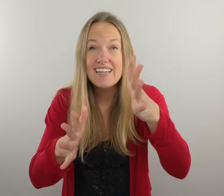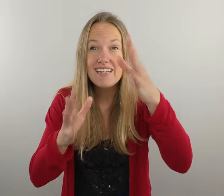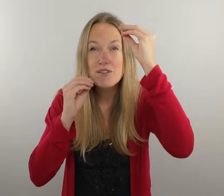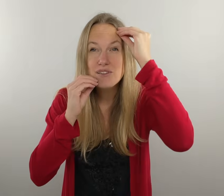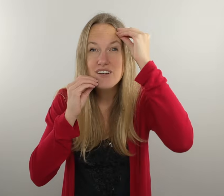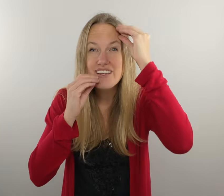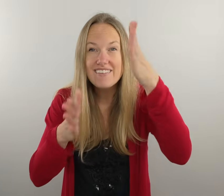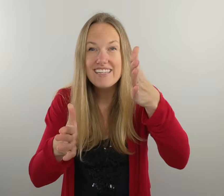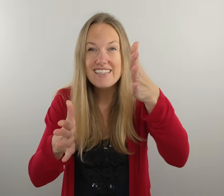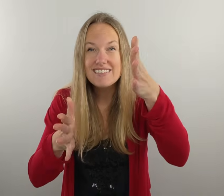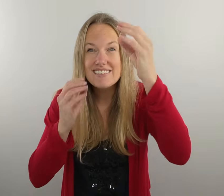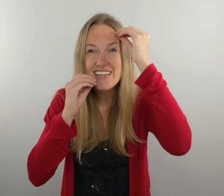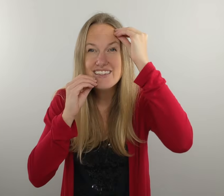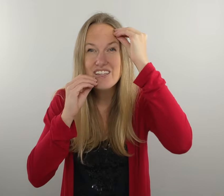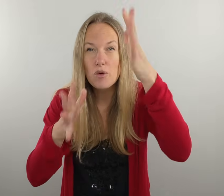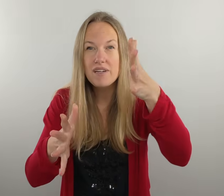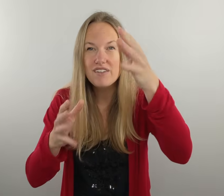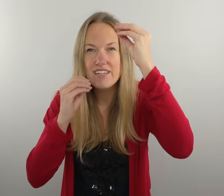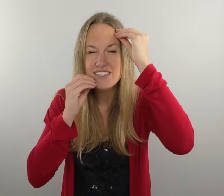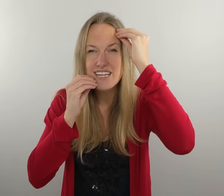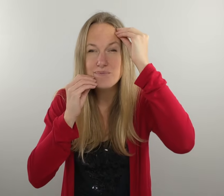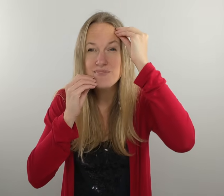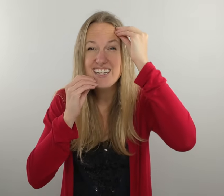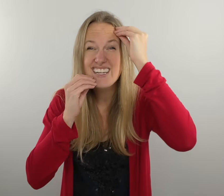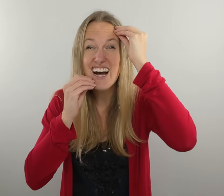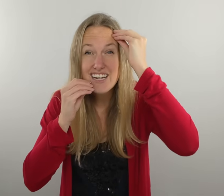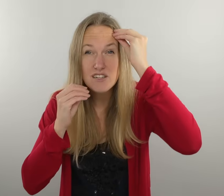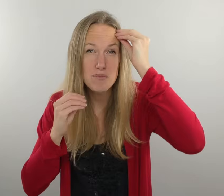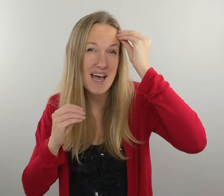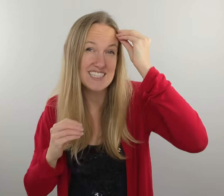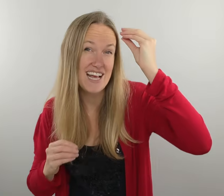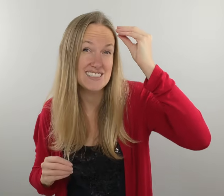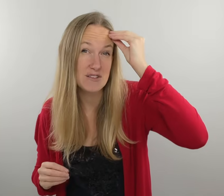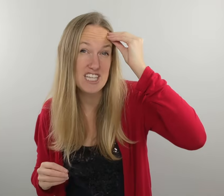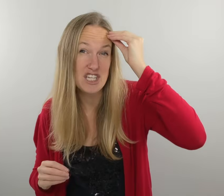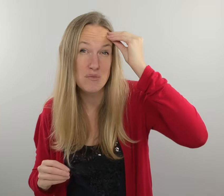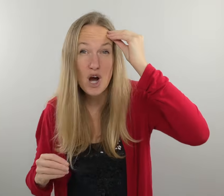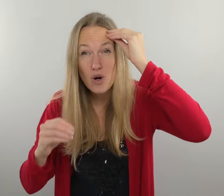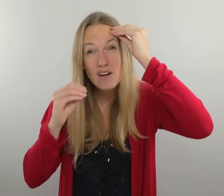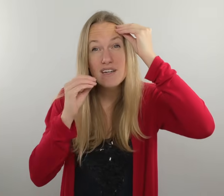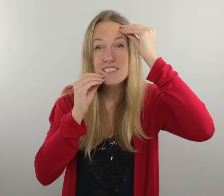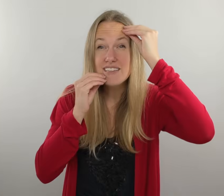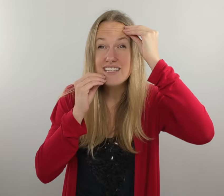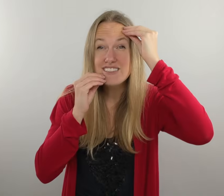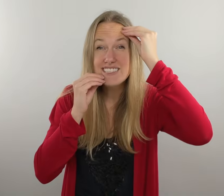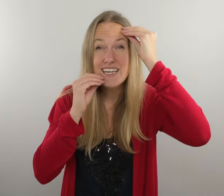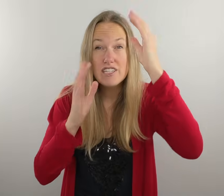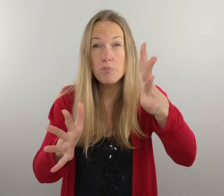then going out like this, okay? And then opening your fingers up. I kind of imagine that as something that you know, something that you say, and you're putting it